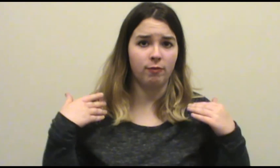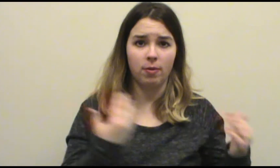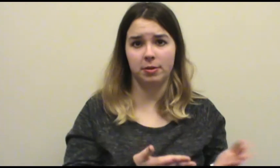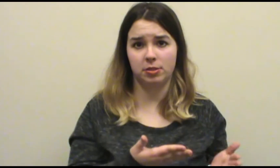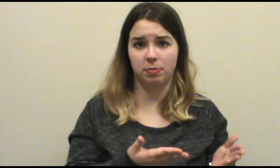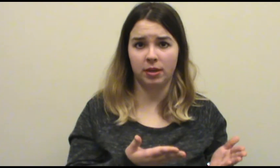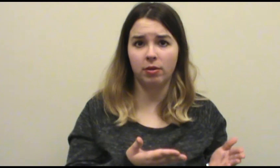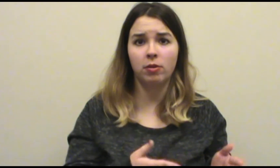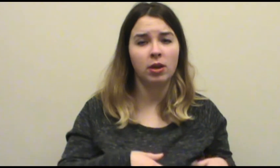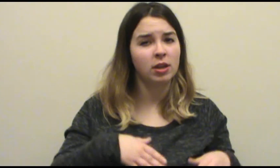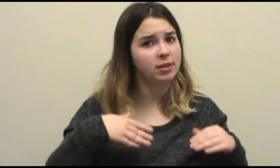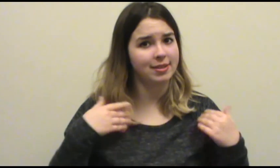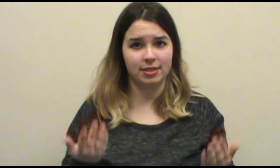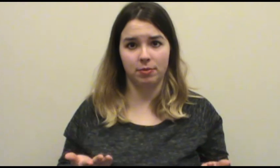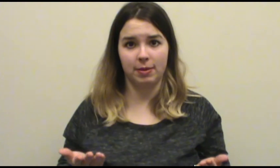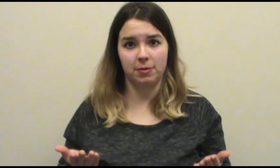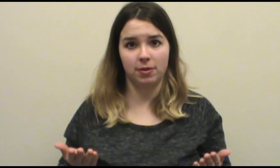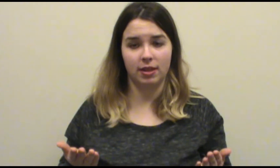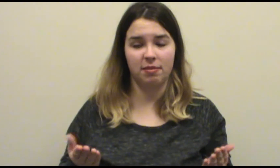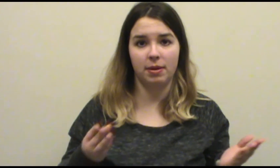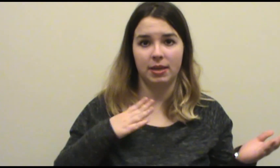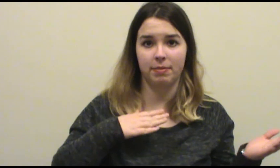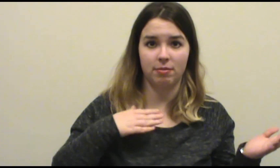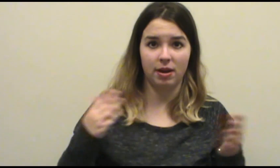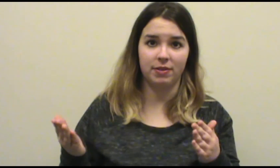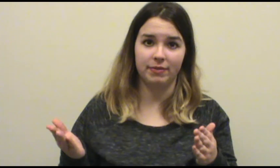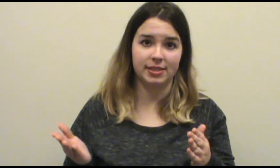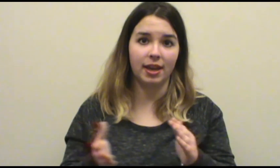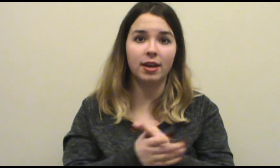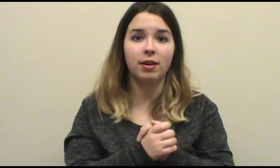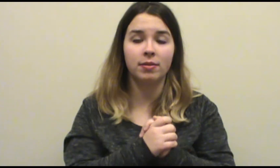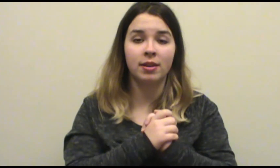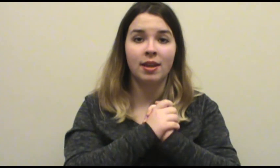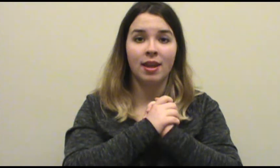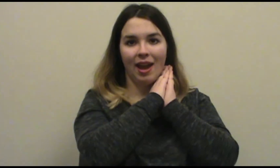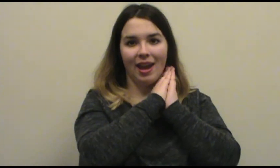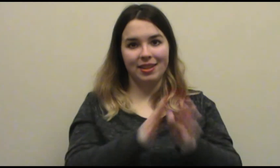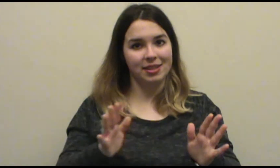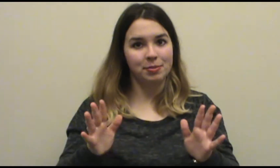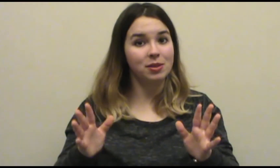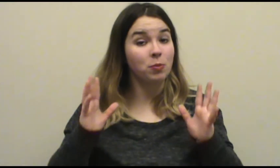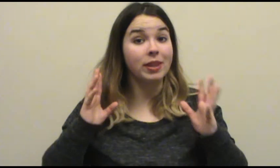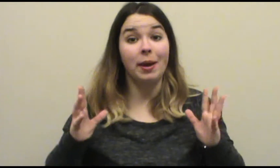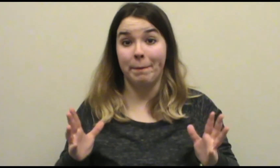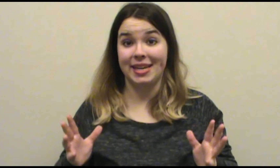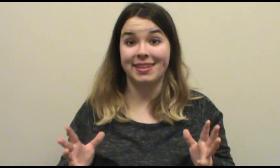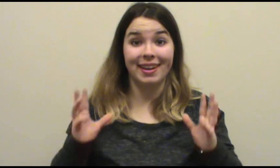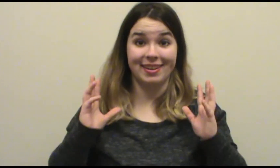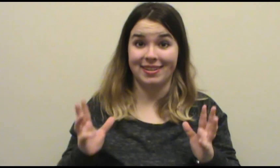former superhero decides to reboot her life by becoming a private investigator. And this was a really amazing and